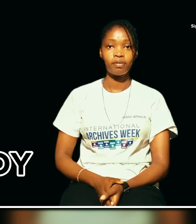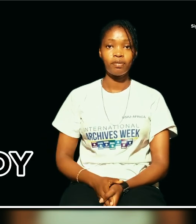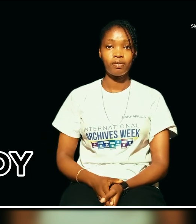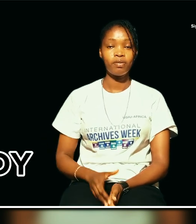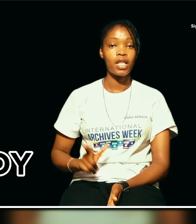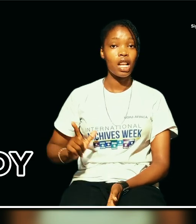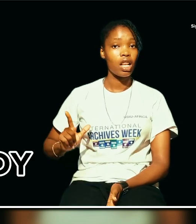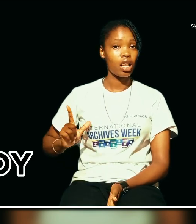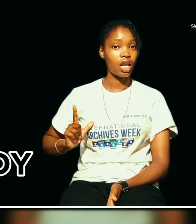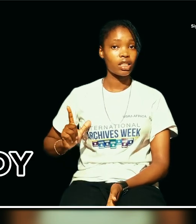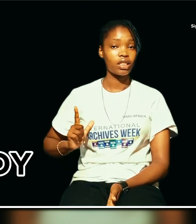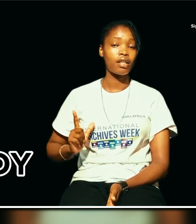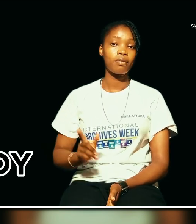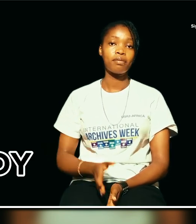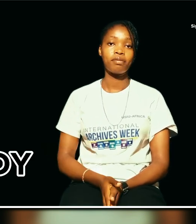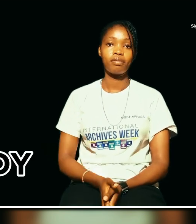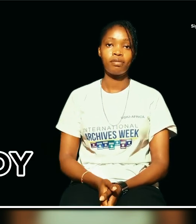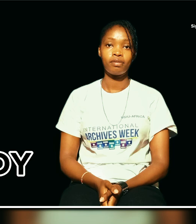lady,